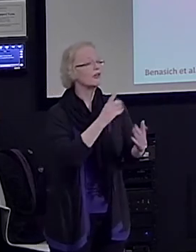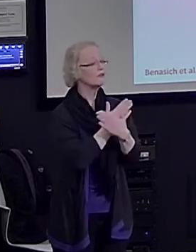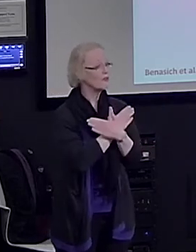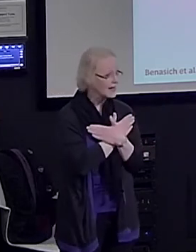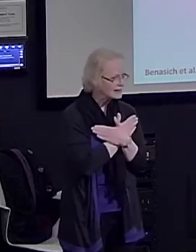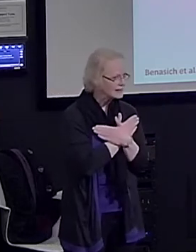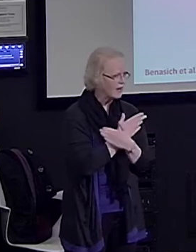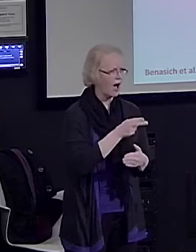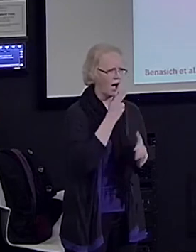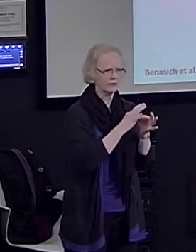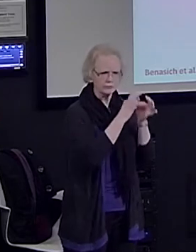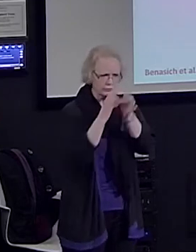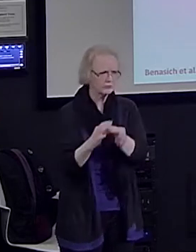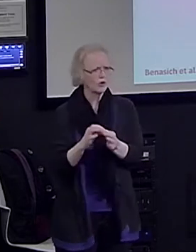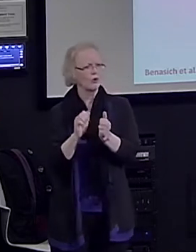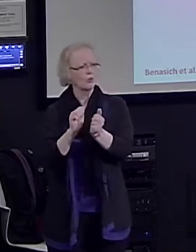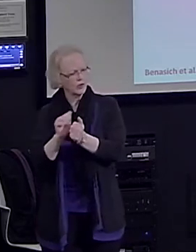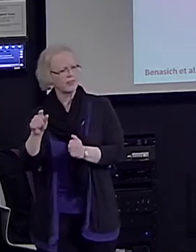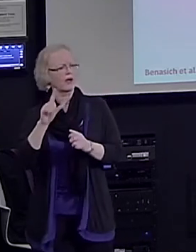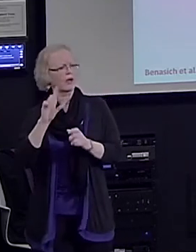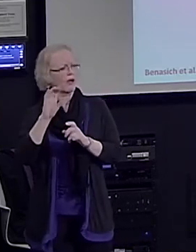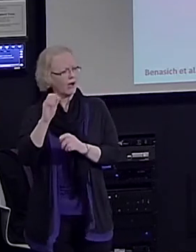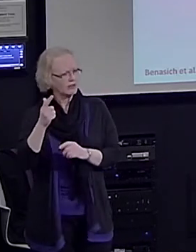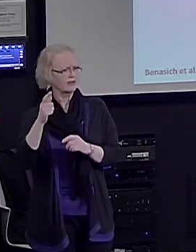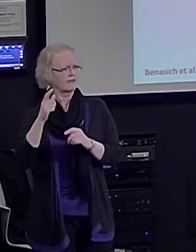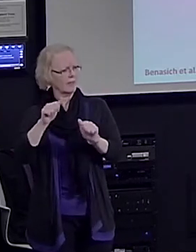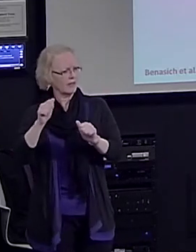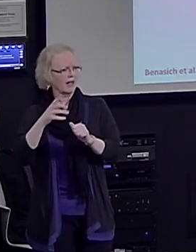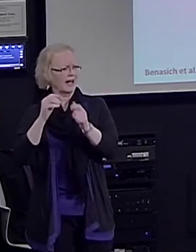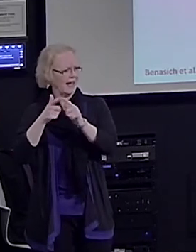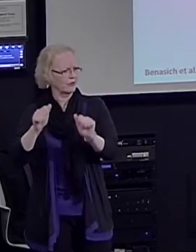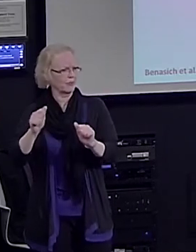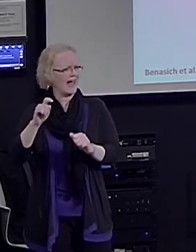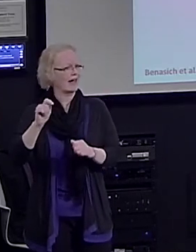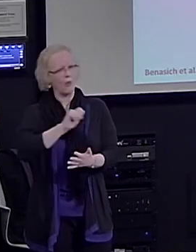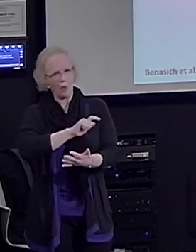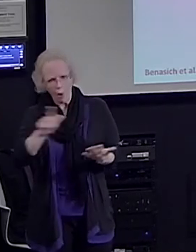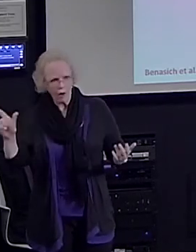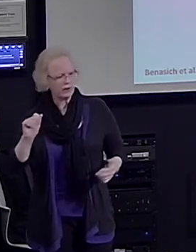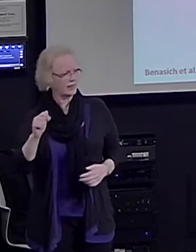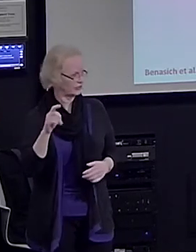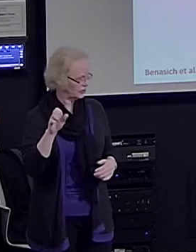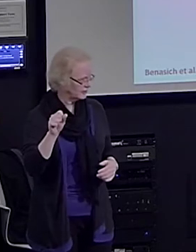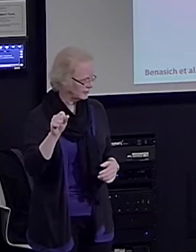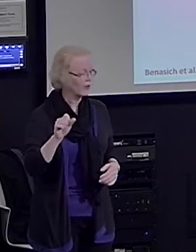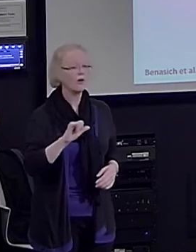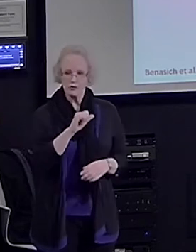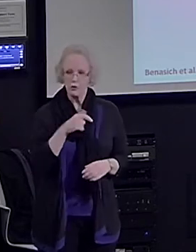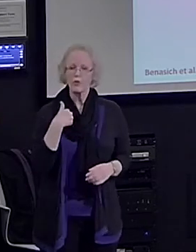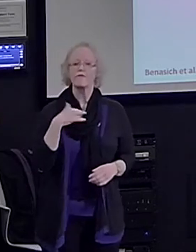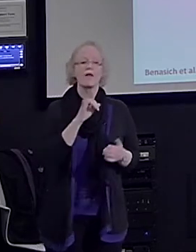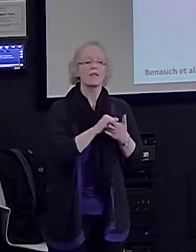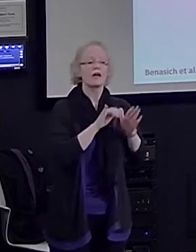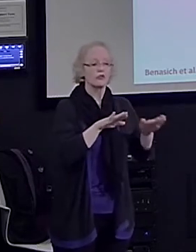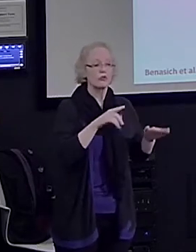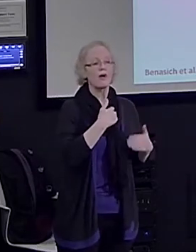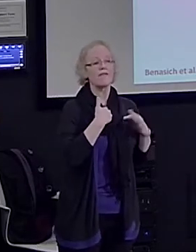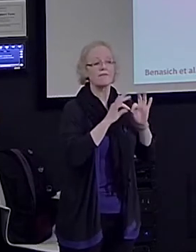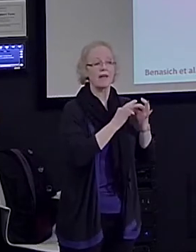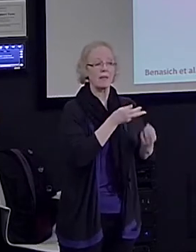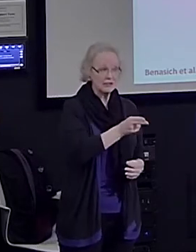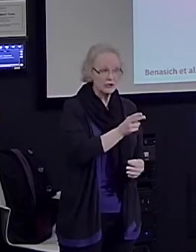concurrent language and cognitive abilities at all ages we also found that children with a family history of